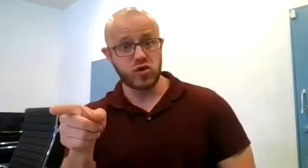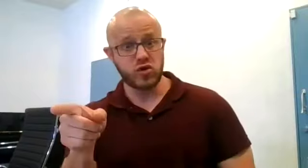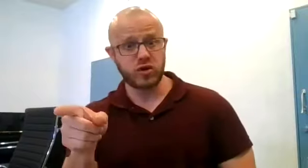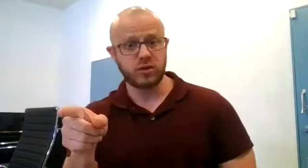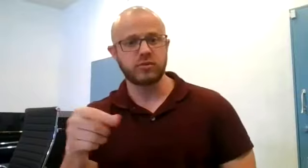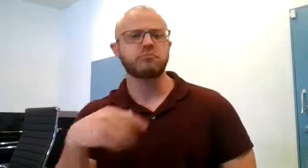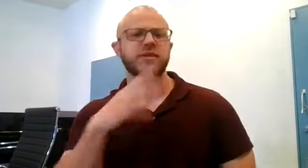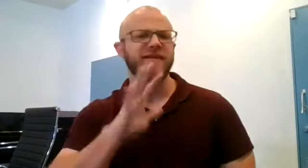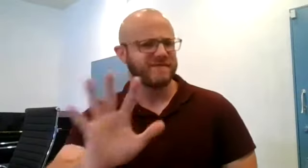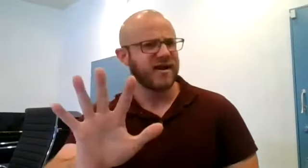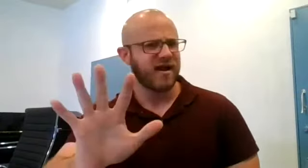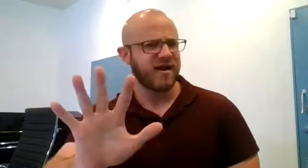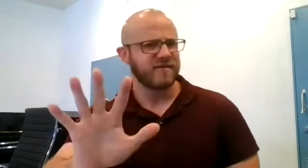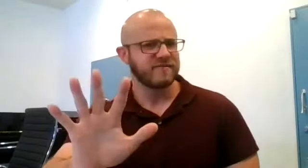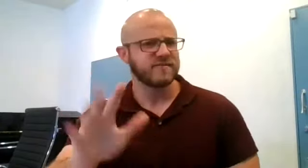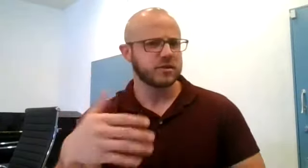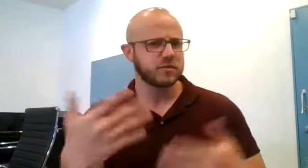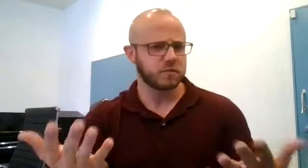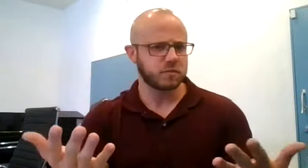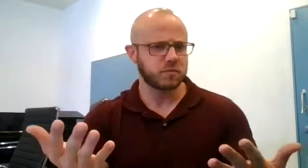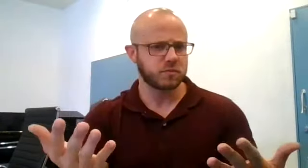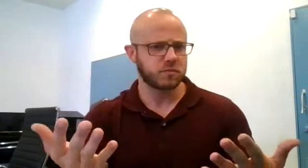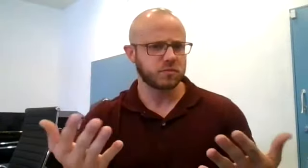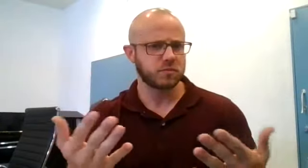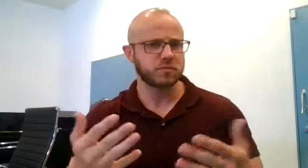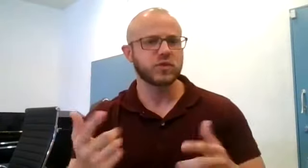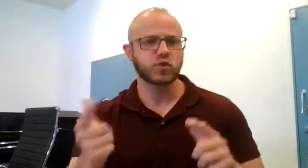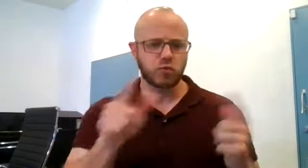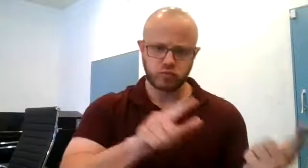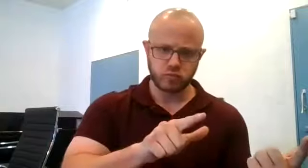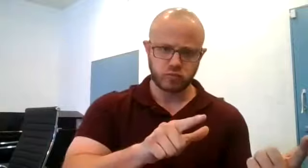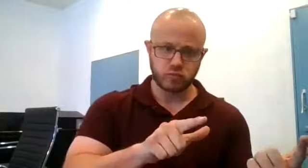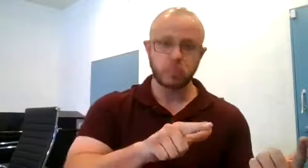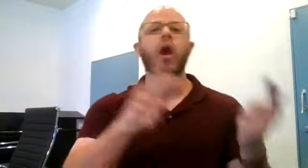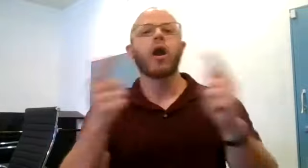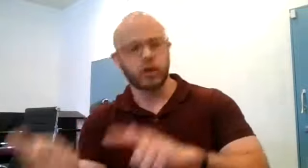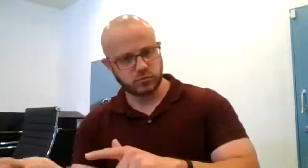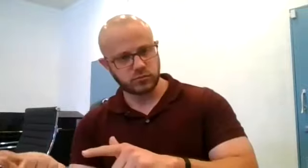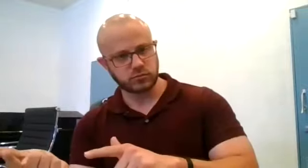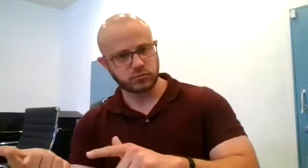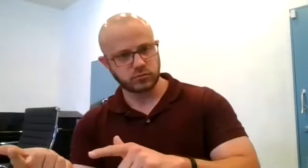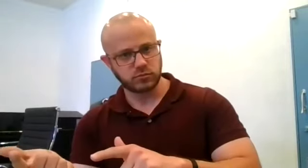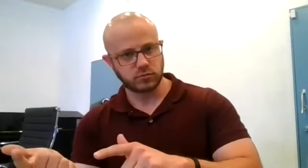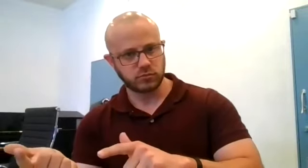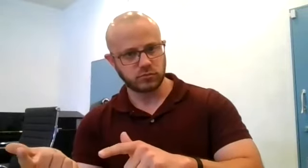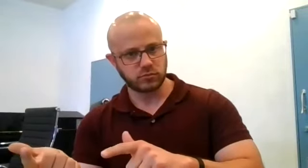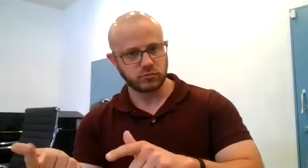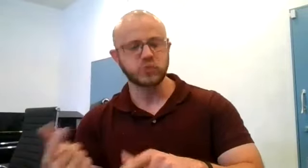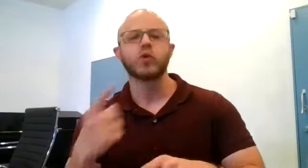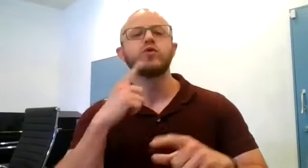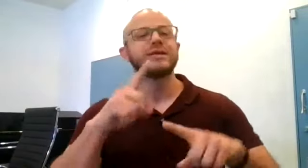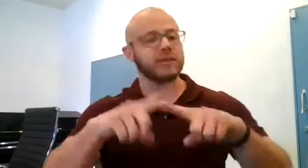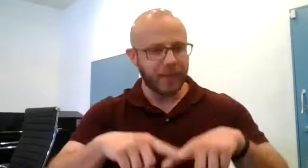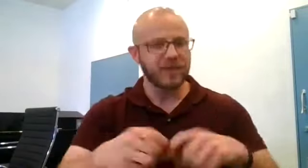girl, 5. So you see it's directional. I put the boy to the left, girl to the right, or vice versa.